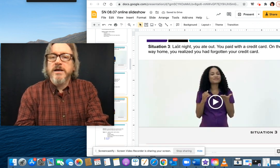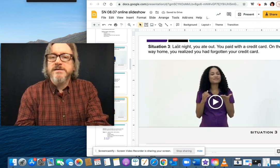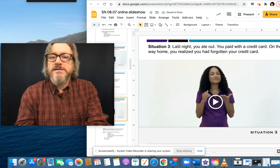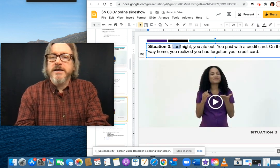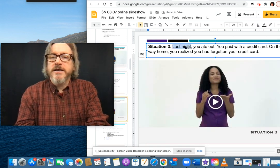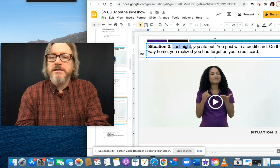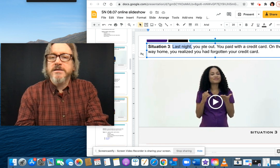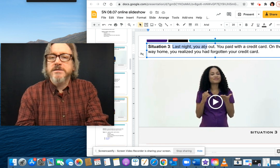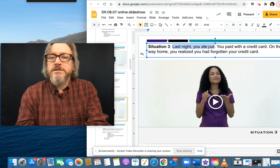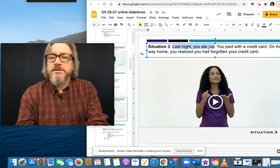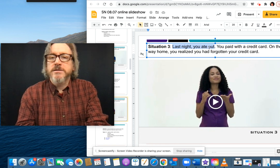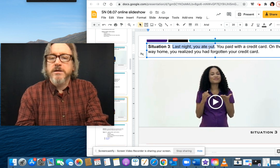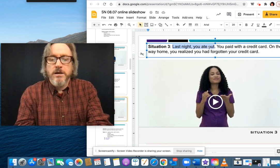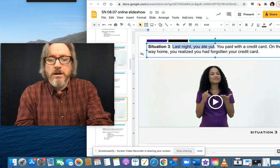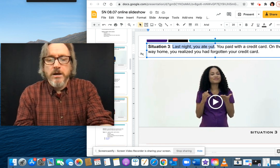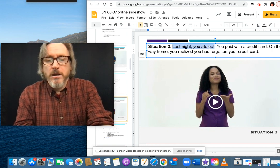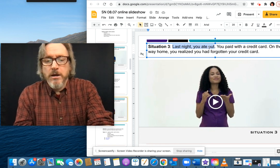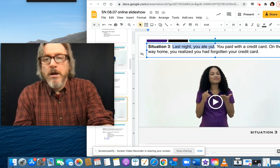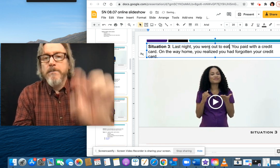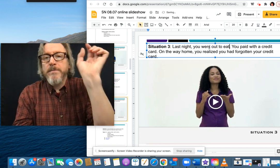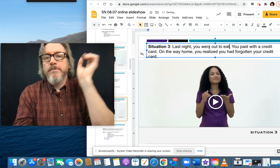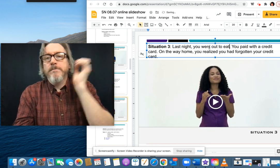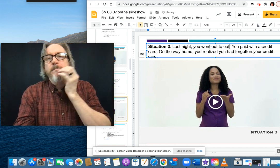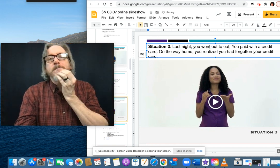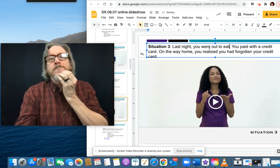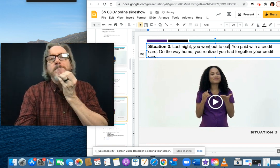So last night,